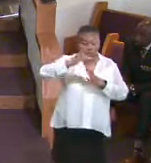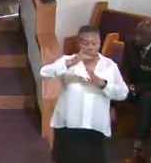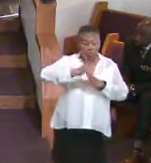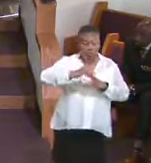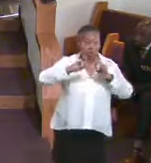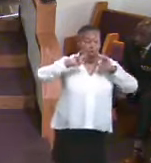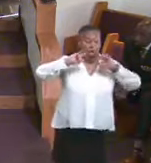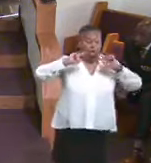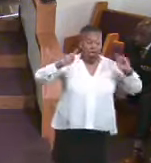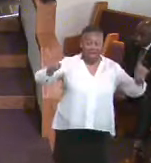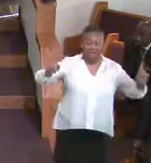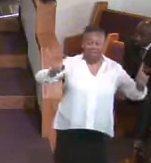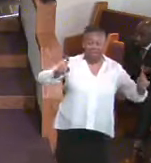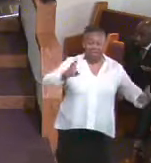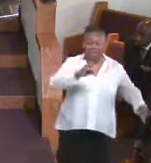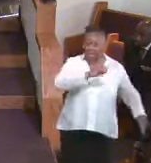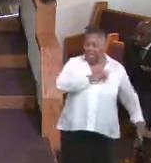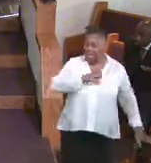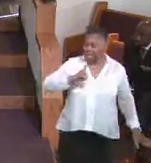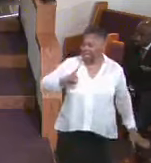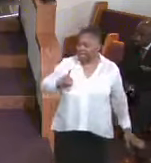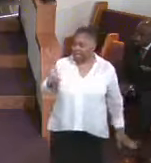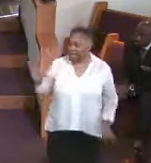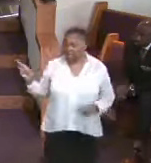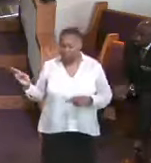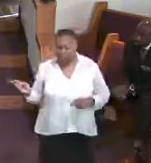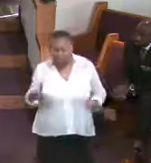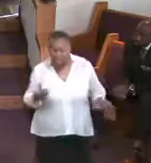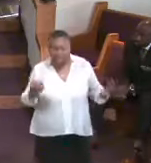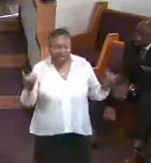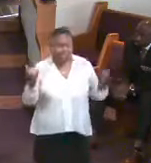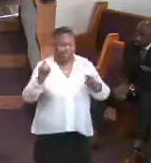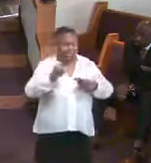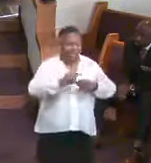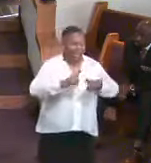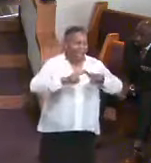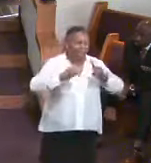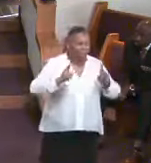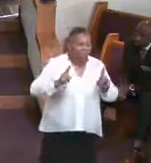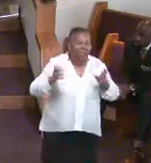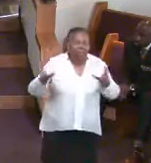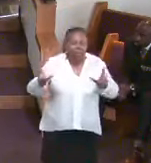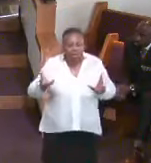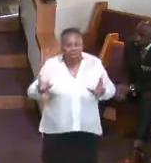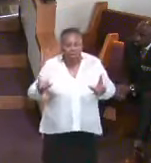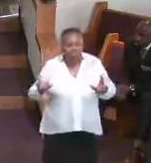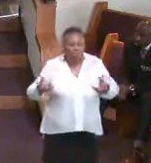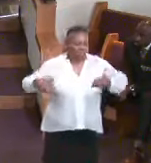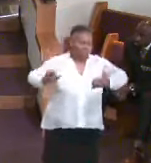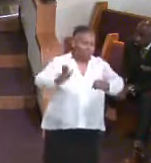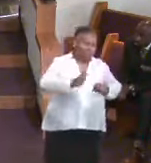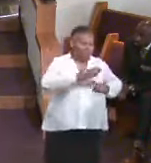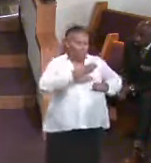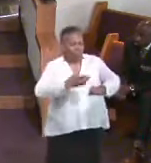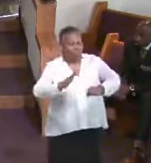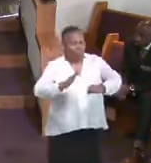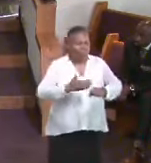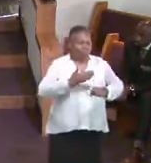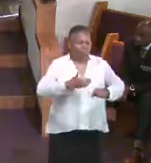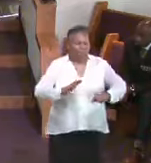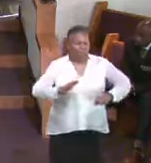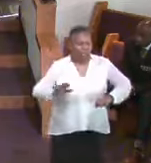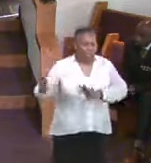Amen. Deke was ready to do it today, but he wanted the Lord, you know, he wanted the music and everything else, so we want to do it right. Amen. And